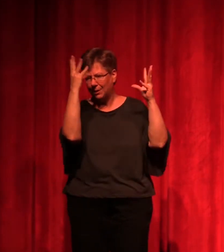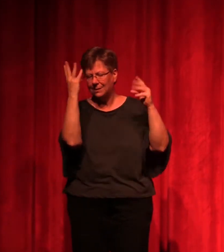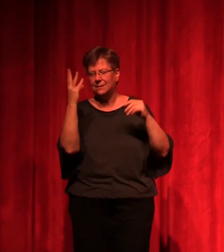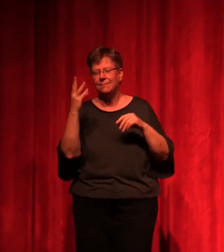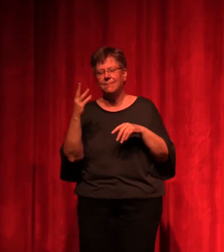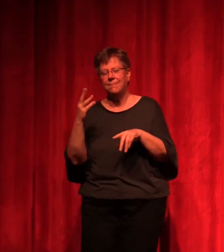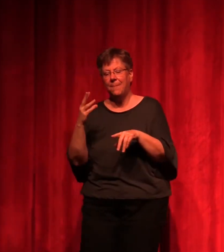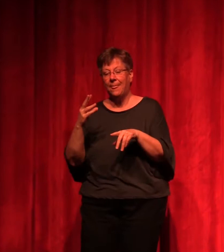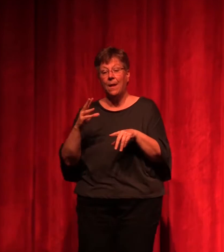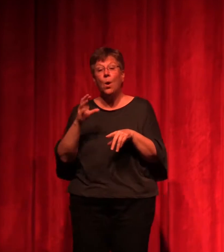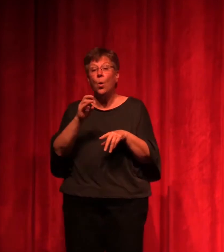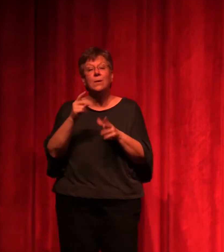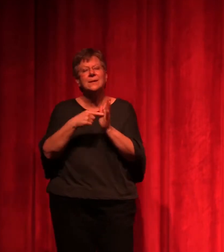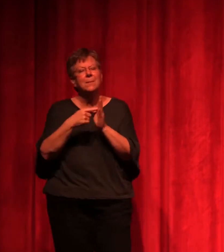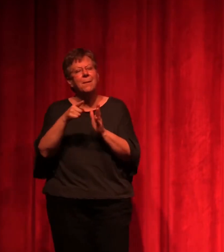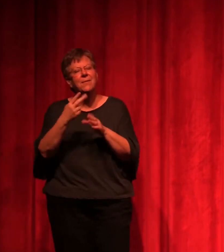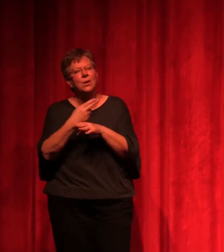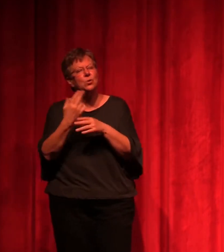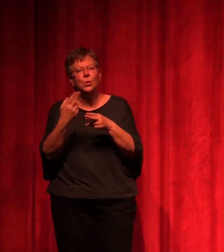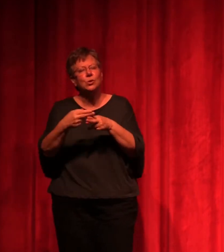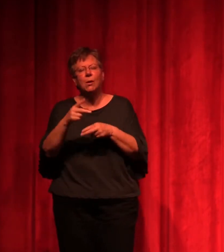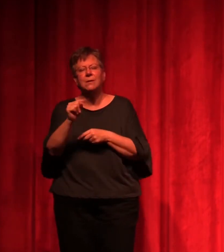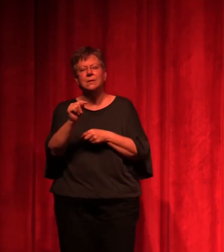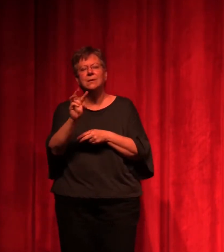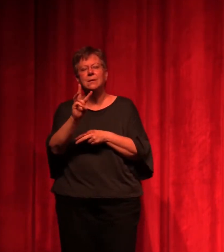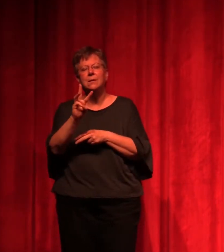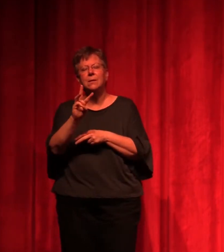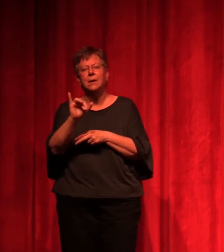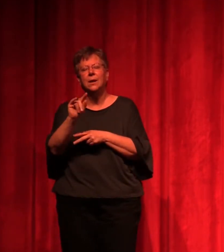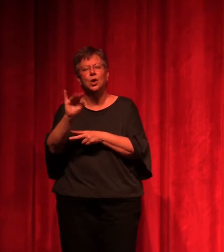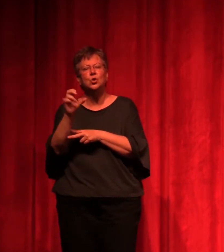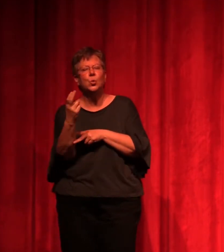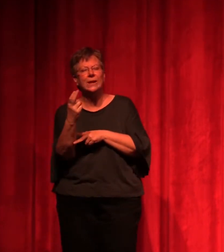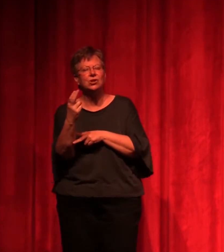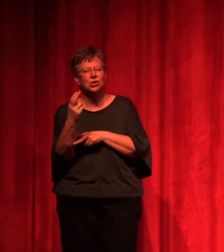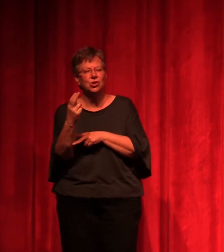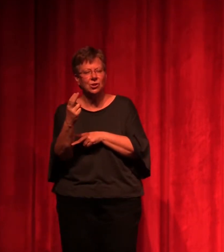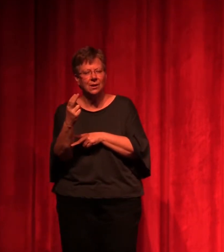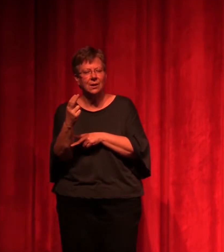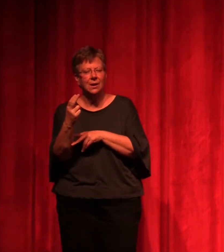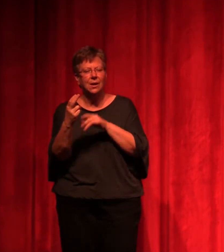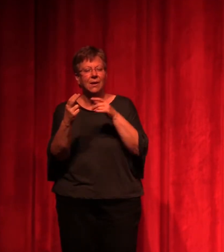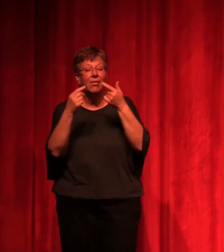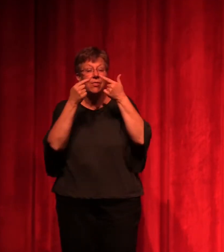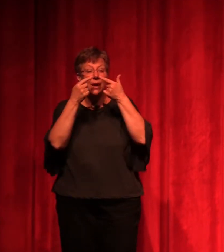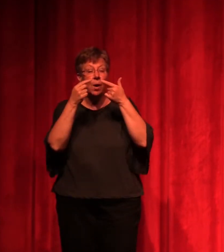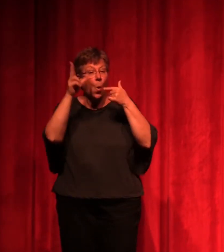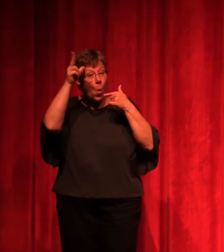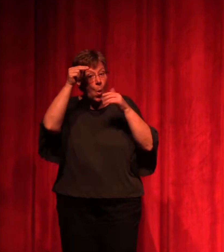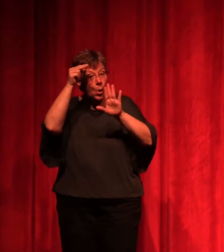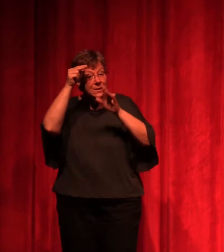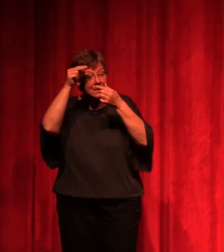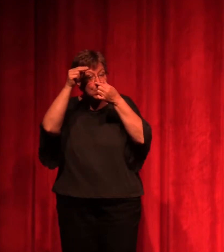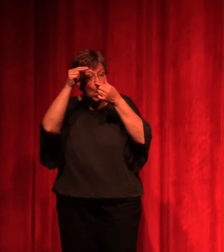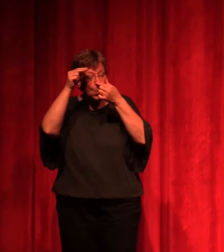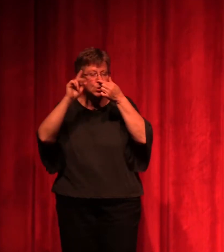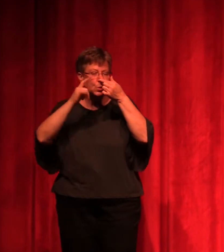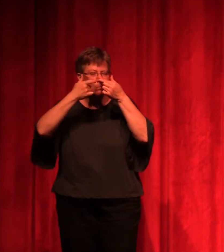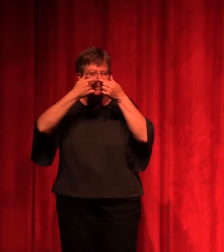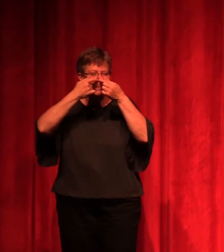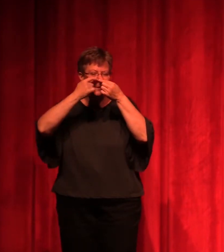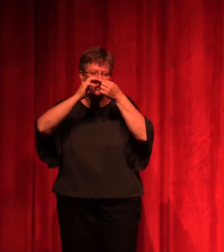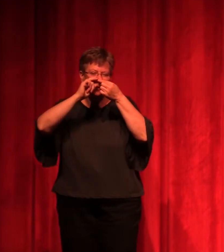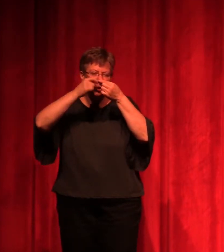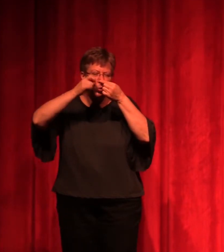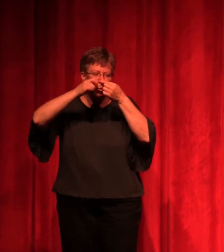twitch, which is a loop of chain on a stick, and this is kind of ugly, but you grab the horse's nose and you put that chain on there and you twist. And you could